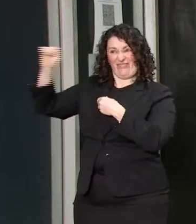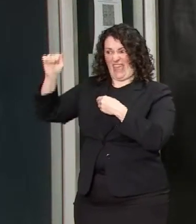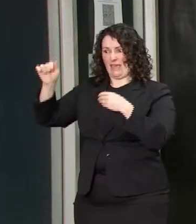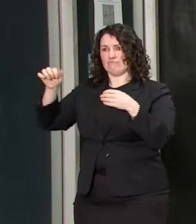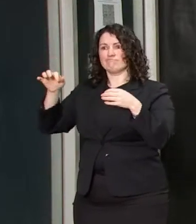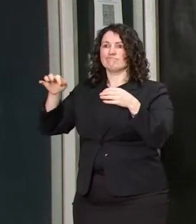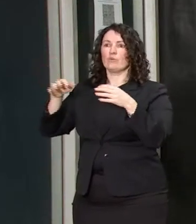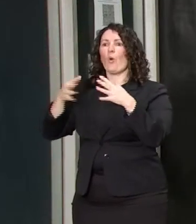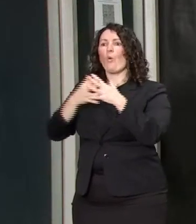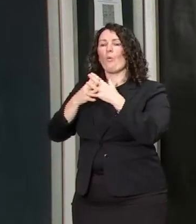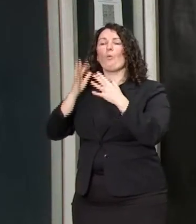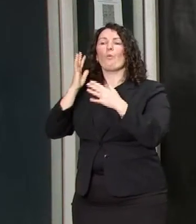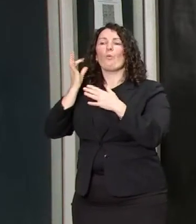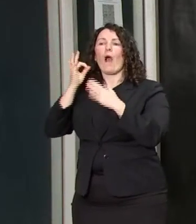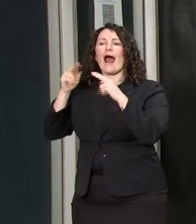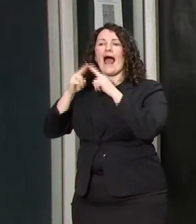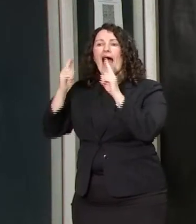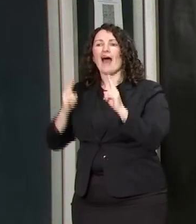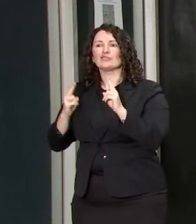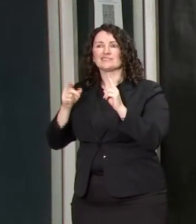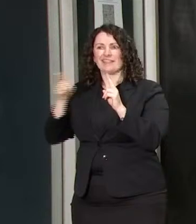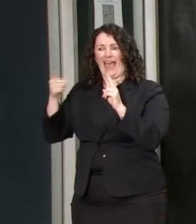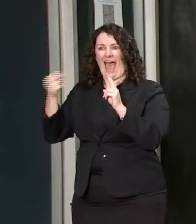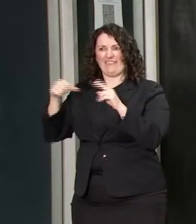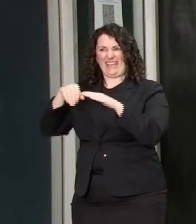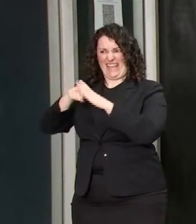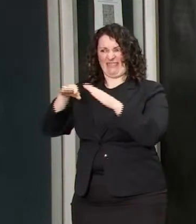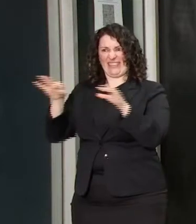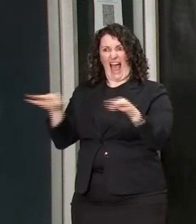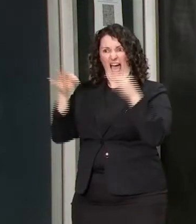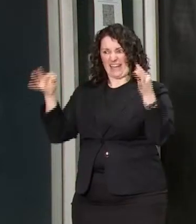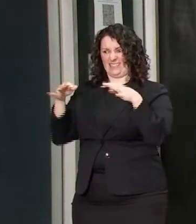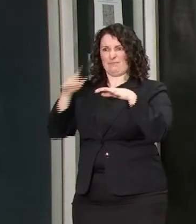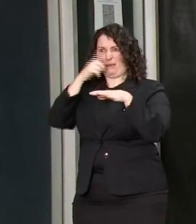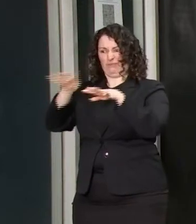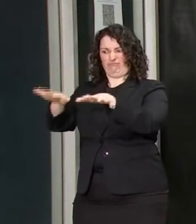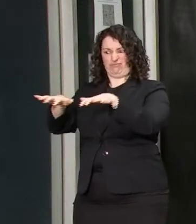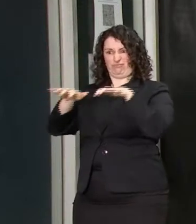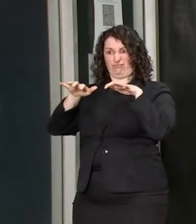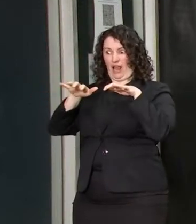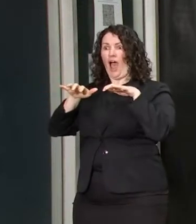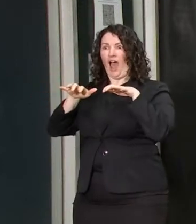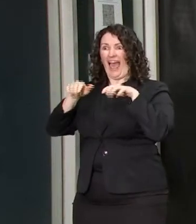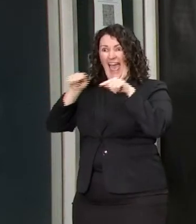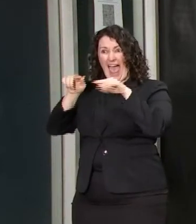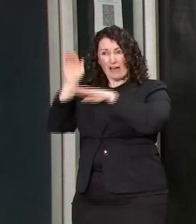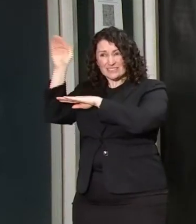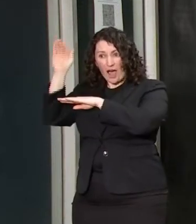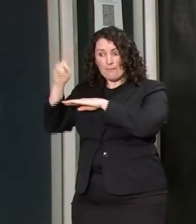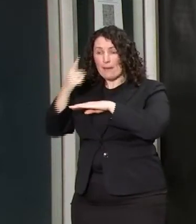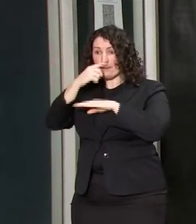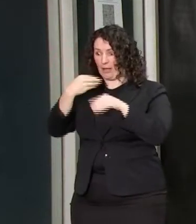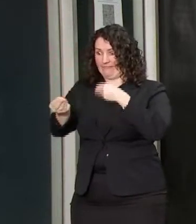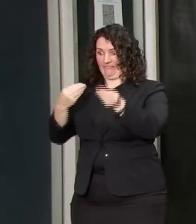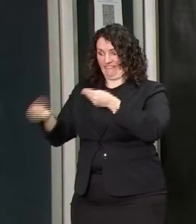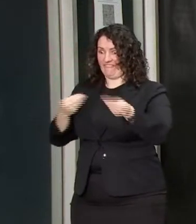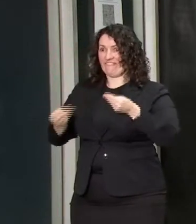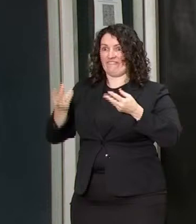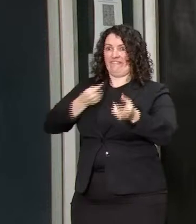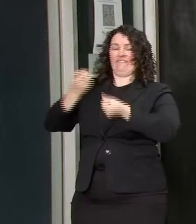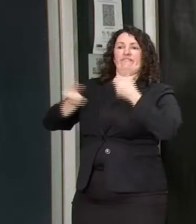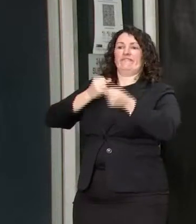dismissed as an opportunity for transmission. On that, when will you review that? We review all the time, but as I